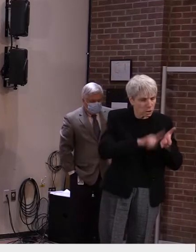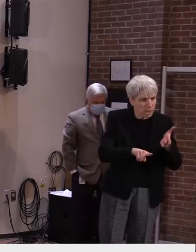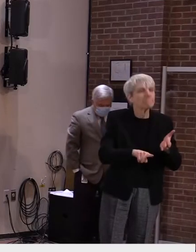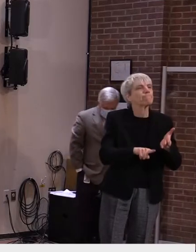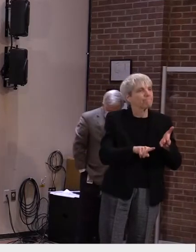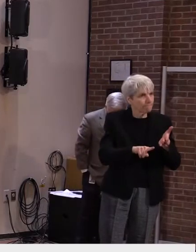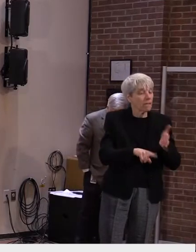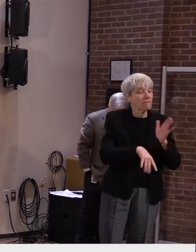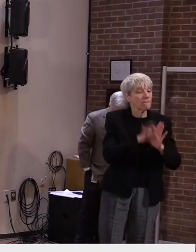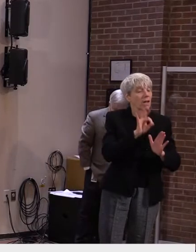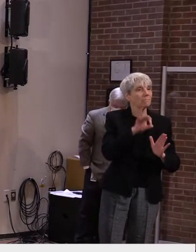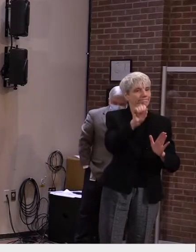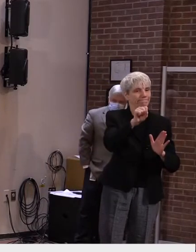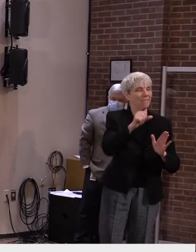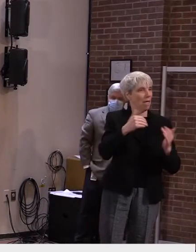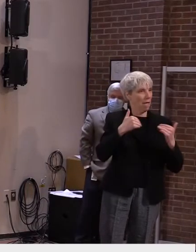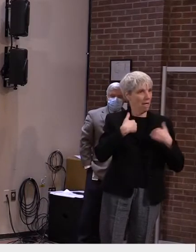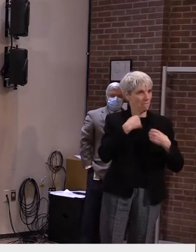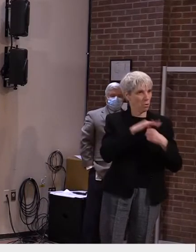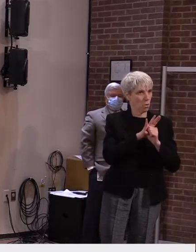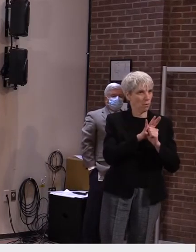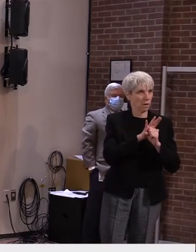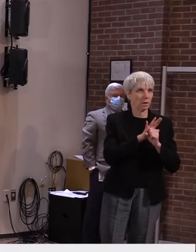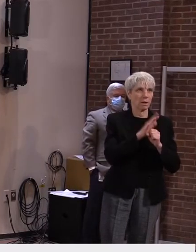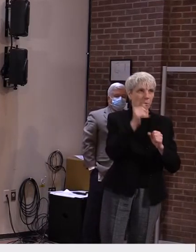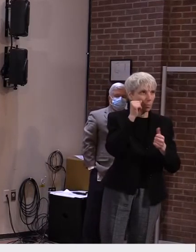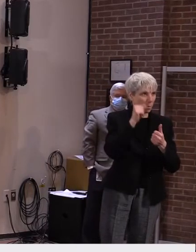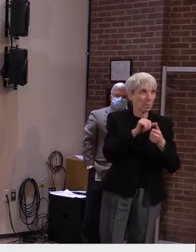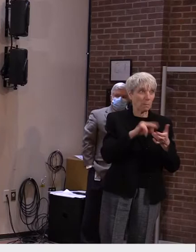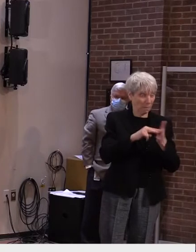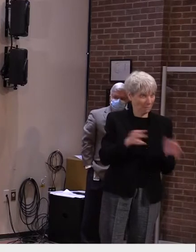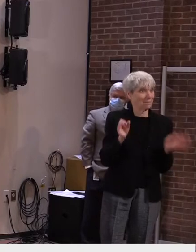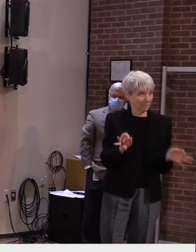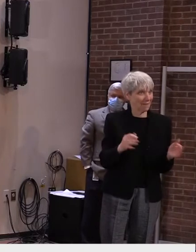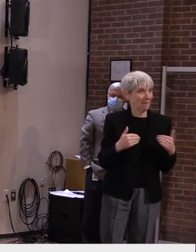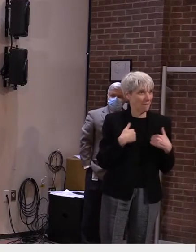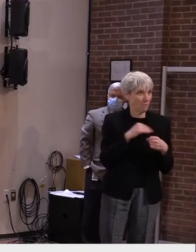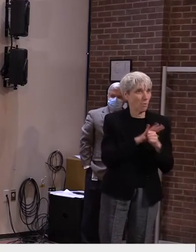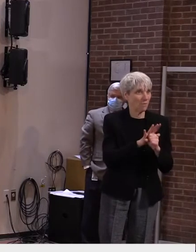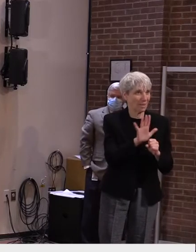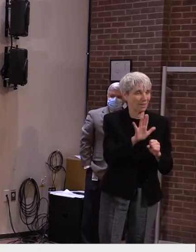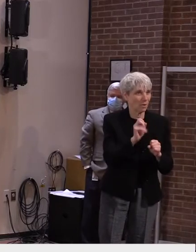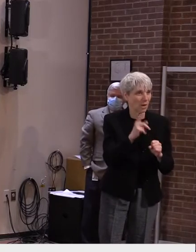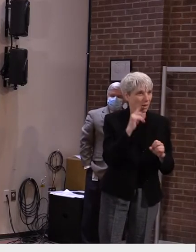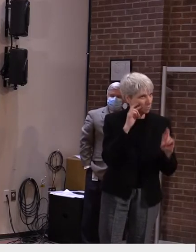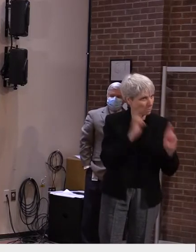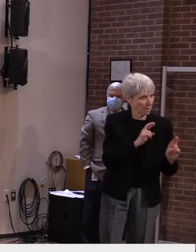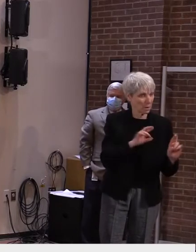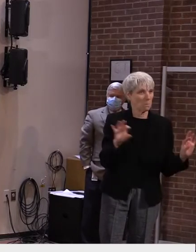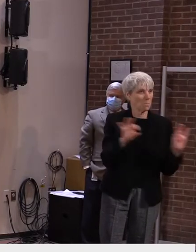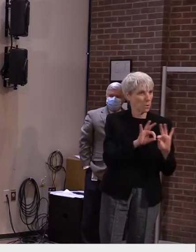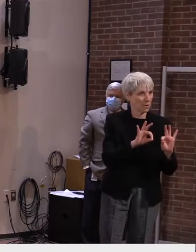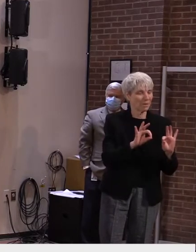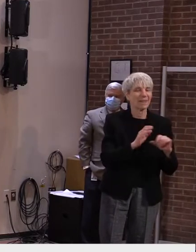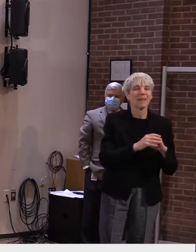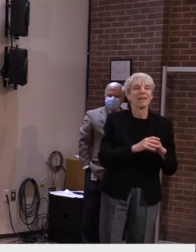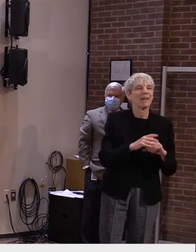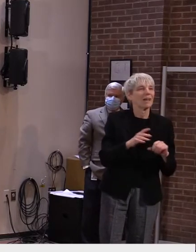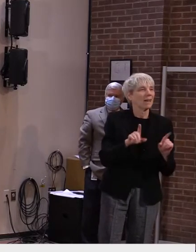test. That means, and this is on cue from Secretary Smith's comments a moment